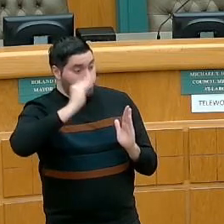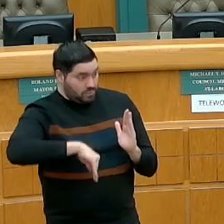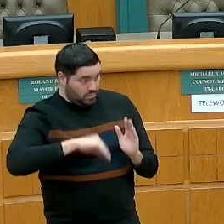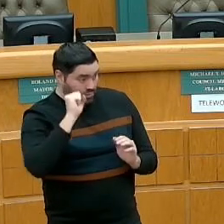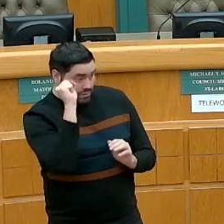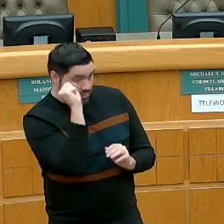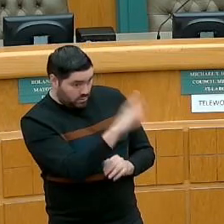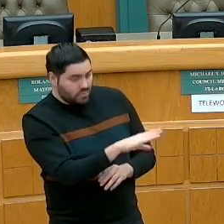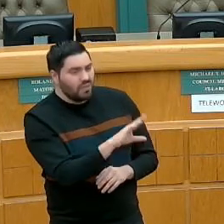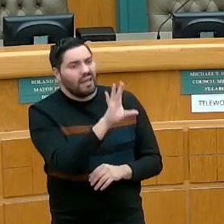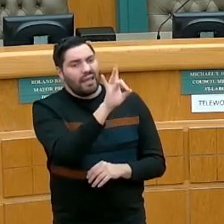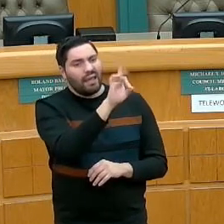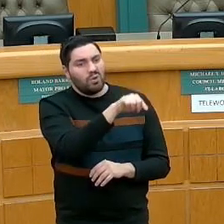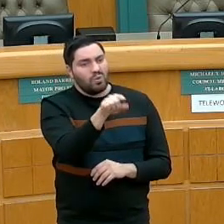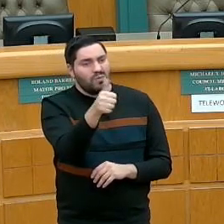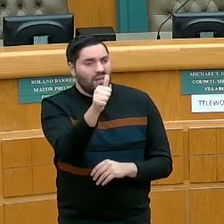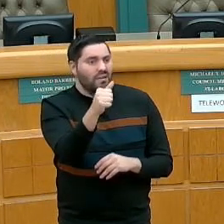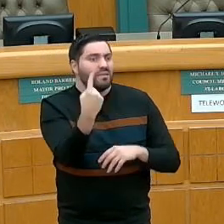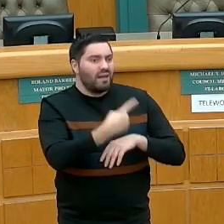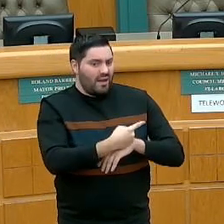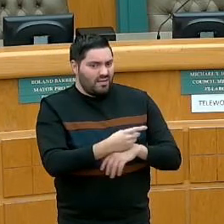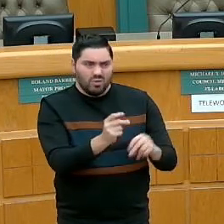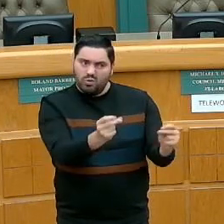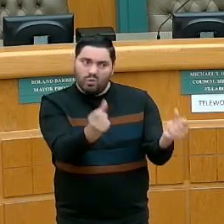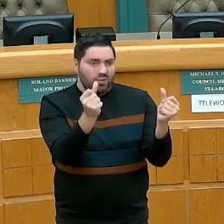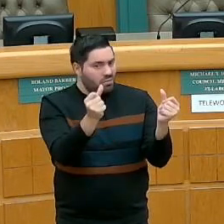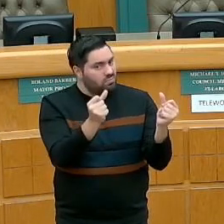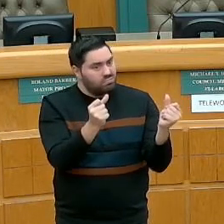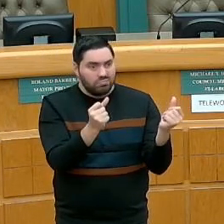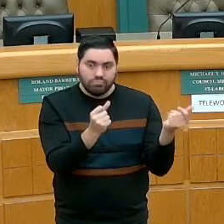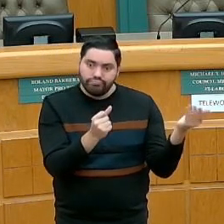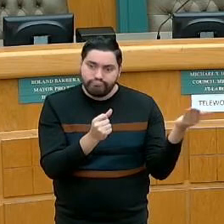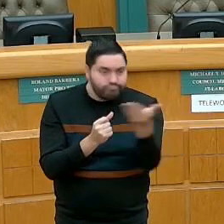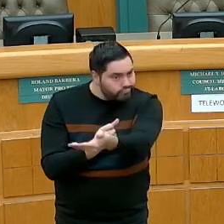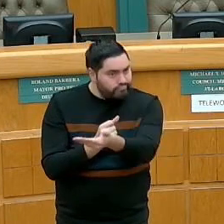submitted. So that's another positive, is that it's quick turnaround time.